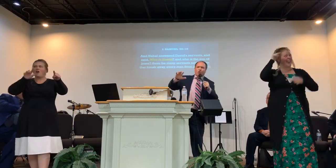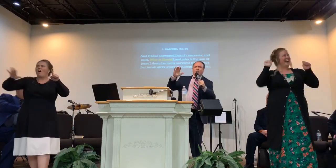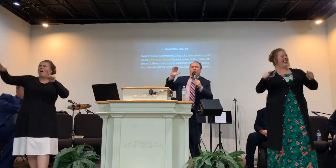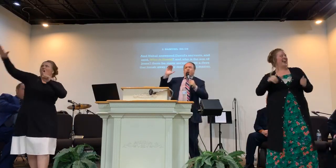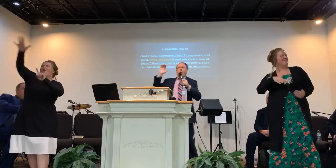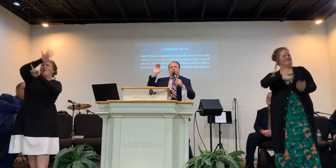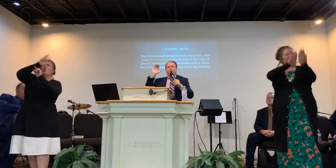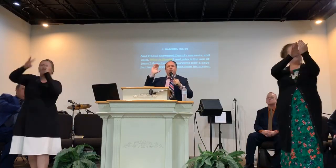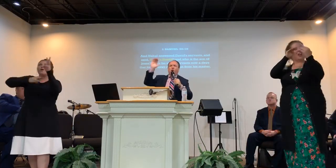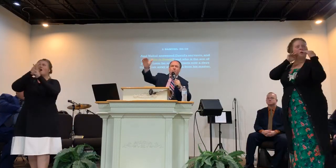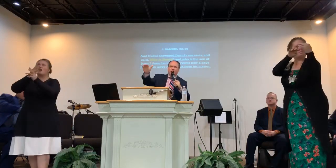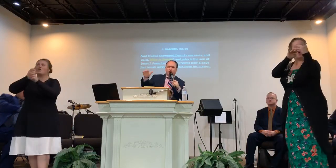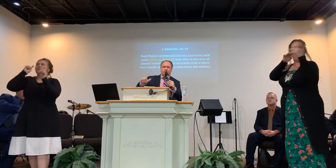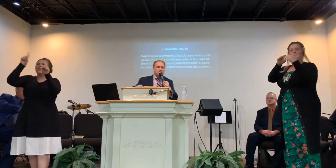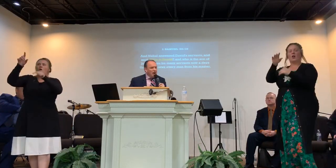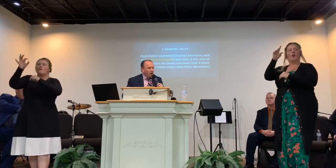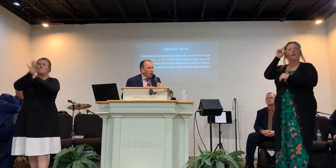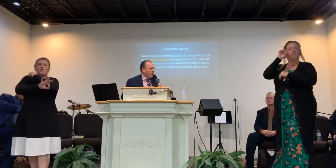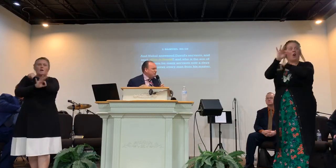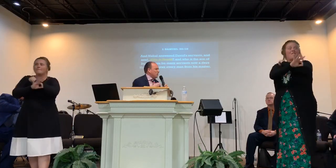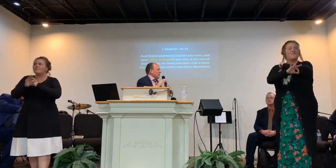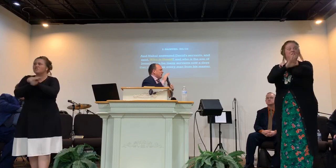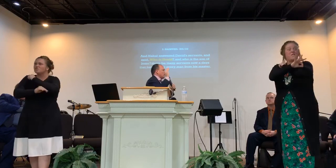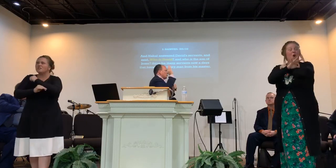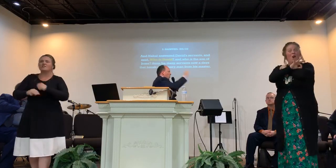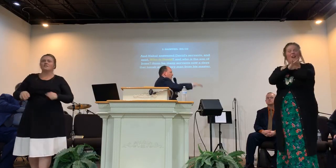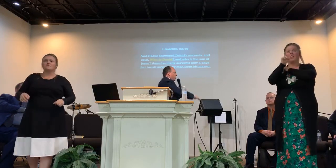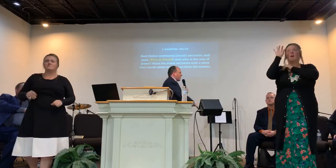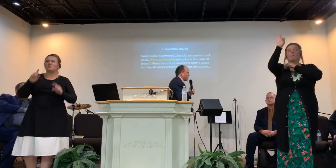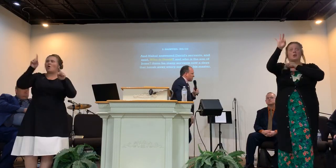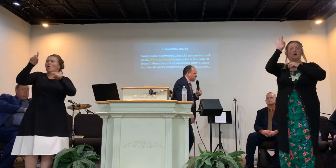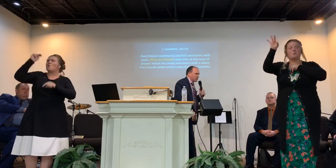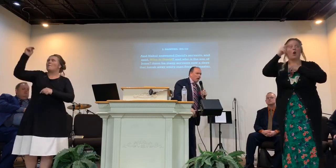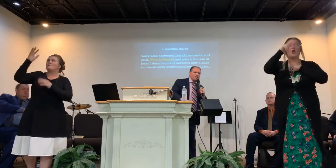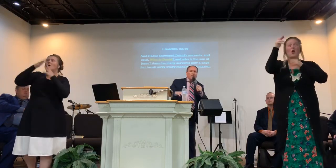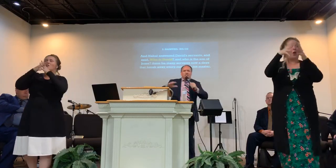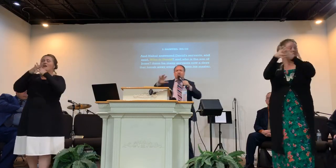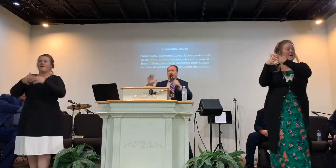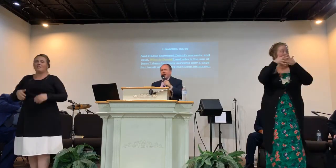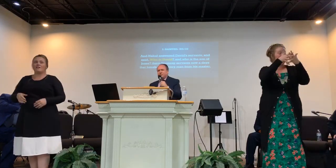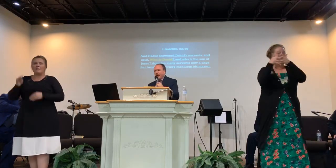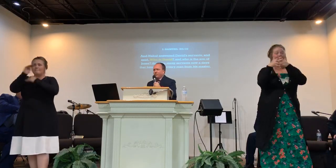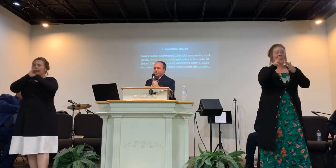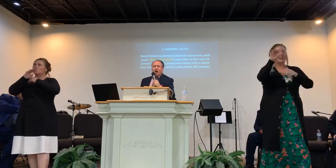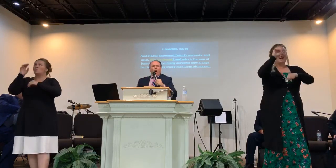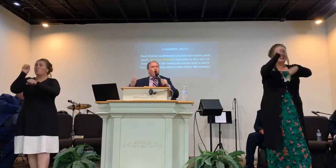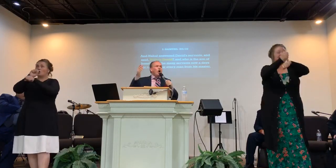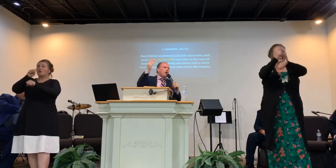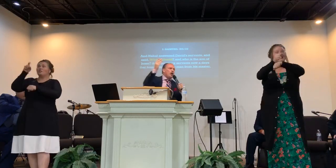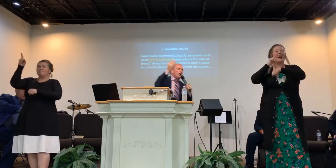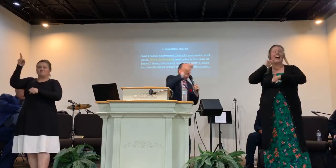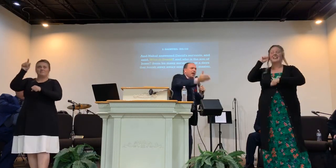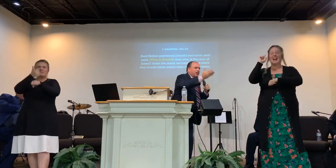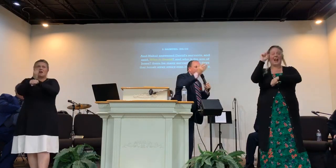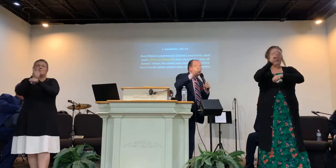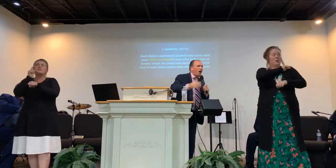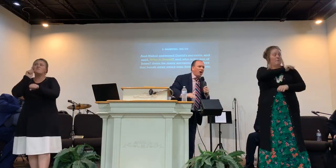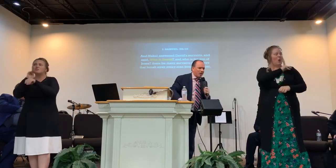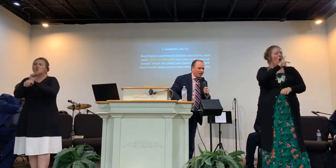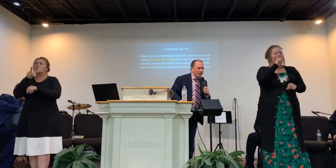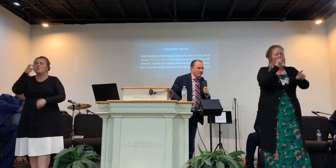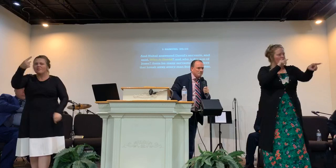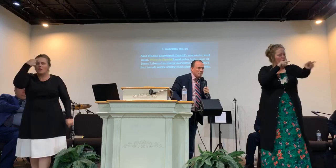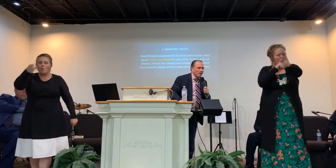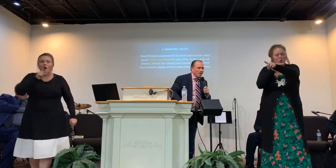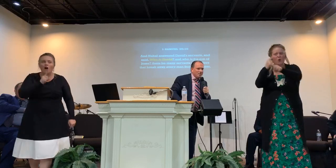the world, going to foreign missions, going to North American missions works, setting up deafness? Who do you think you